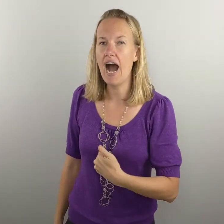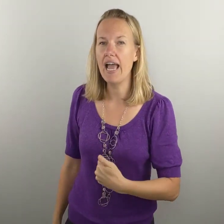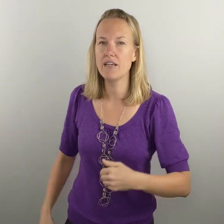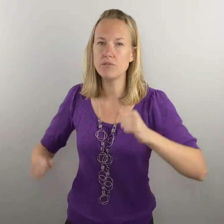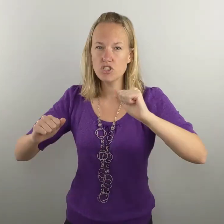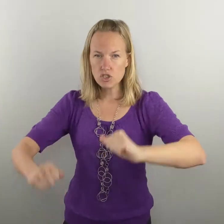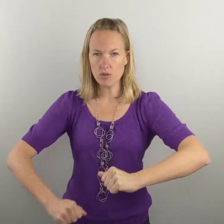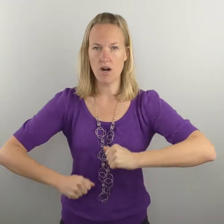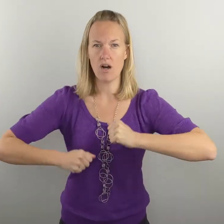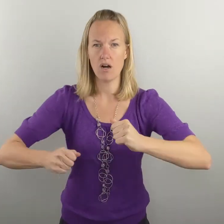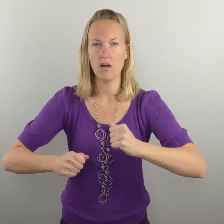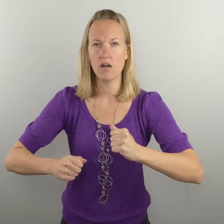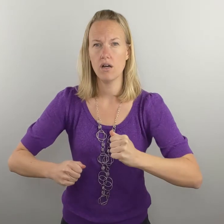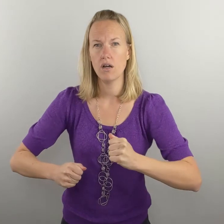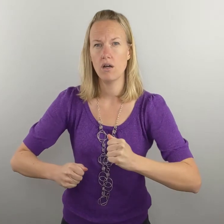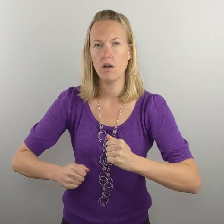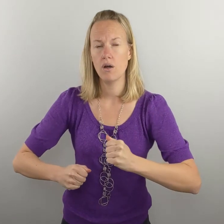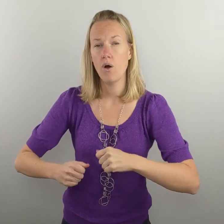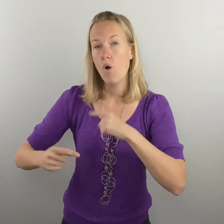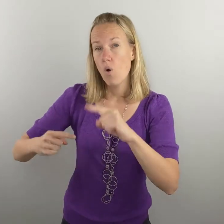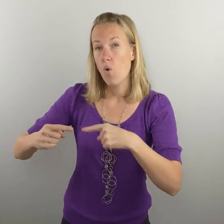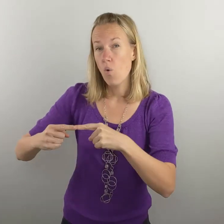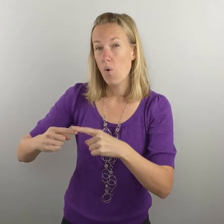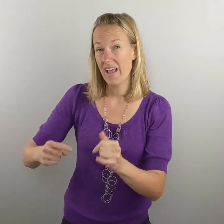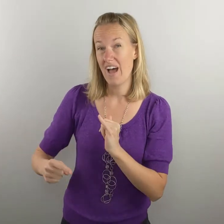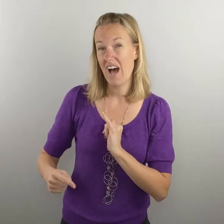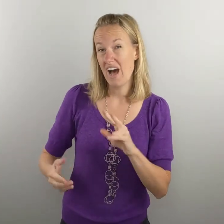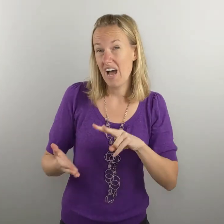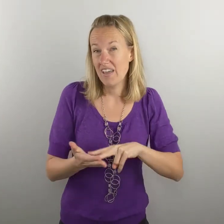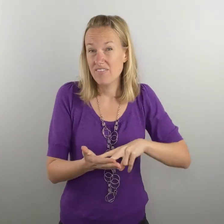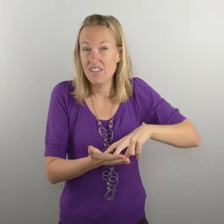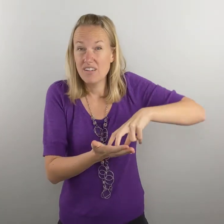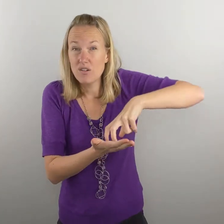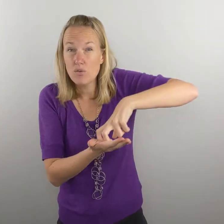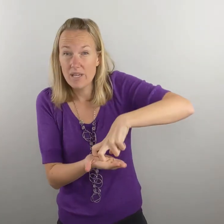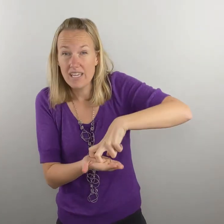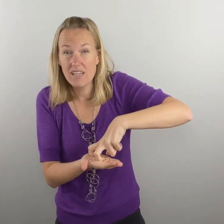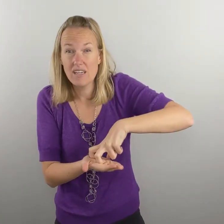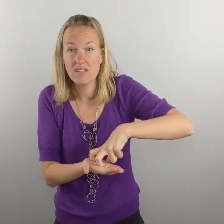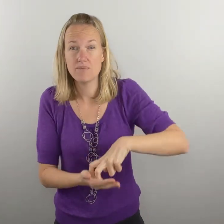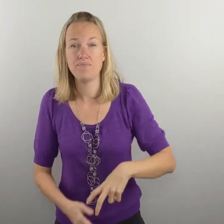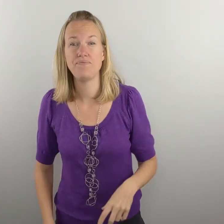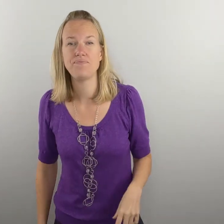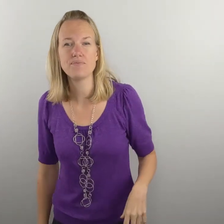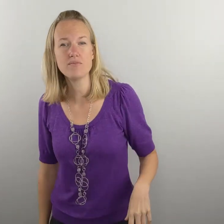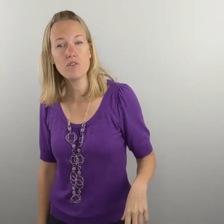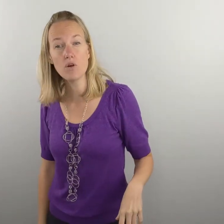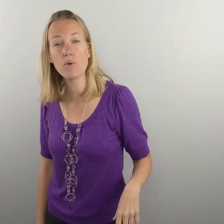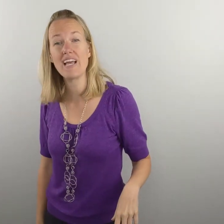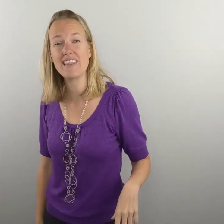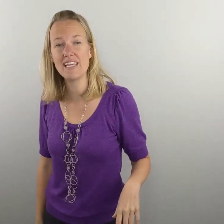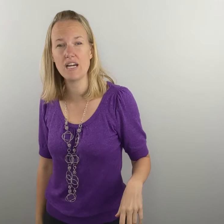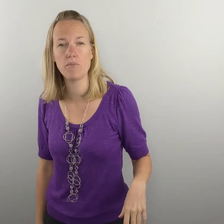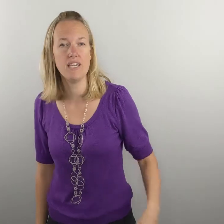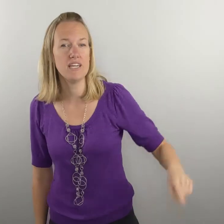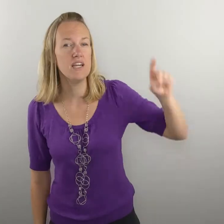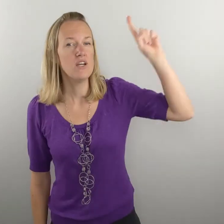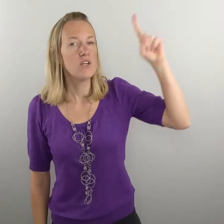am strong when I feel weak, or when I think I'm weak.